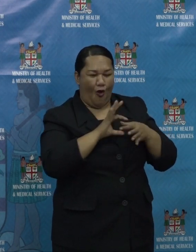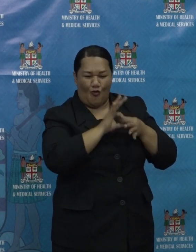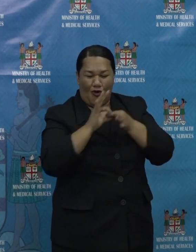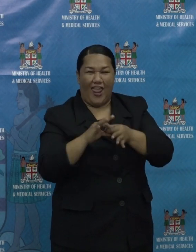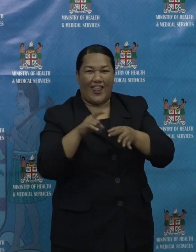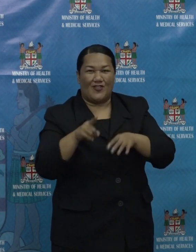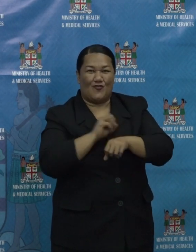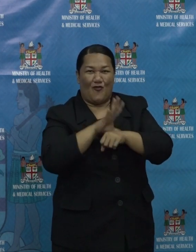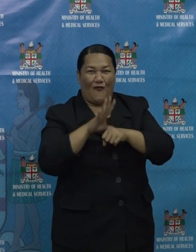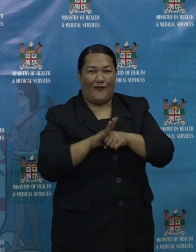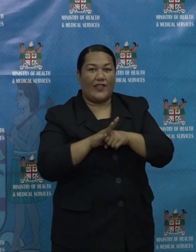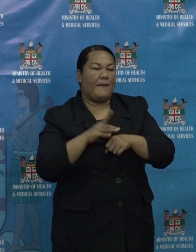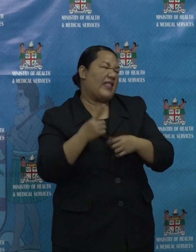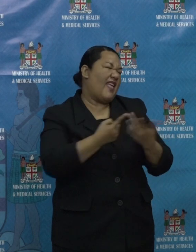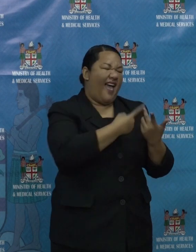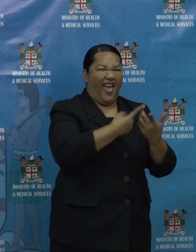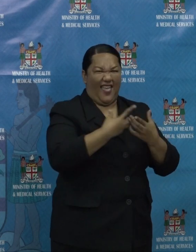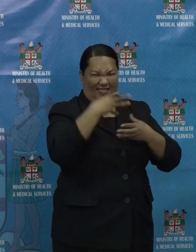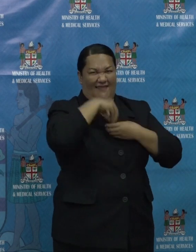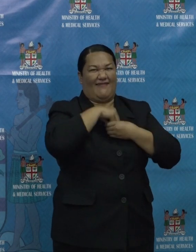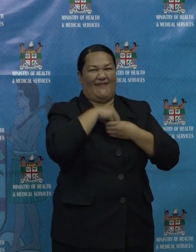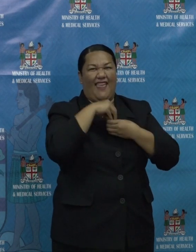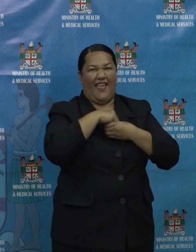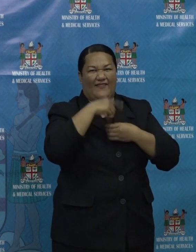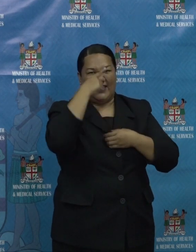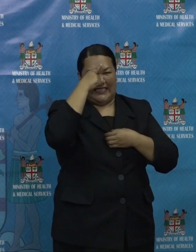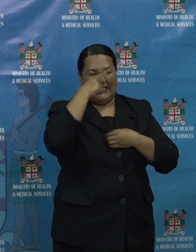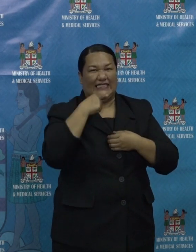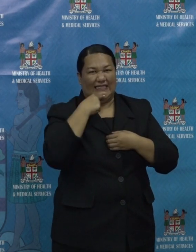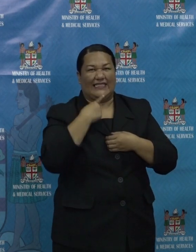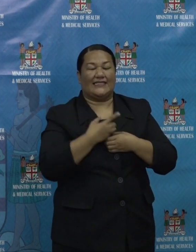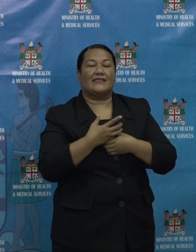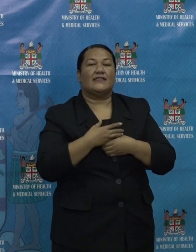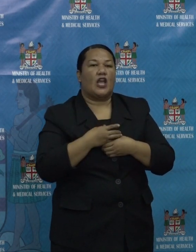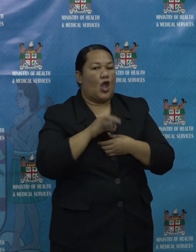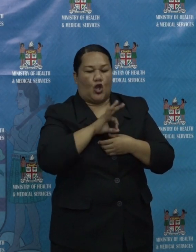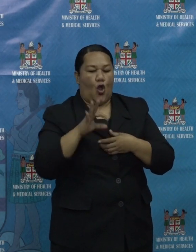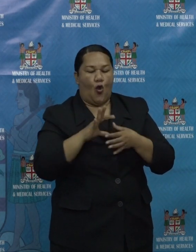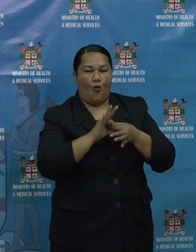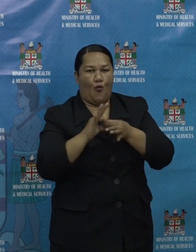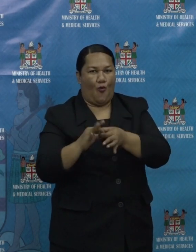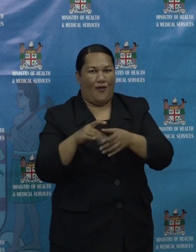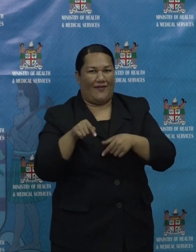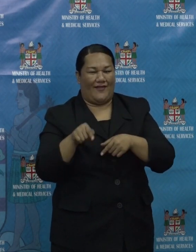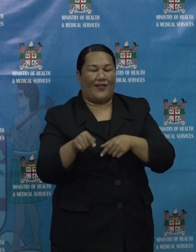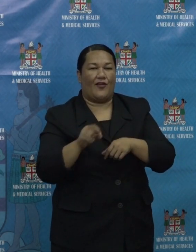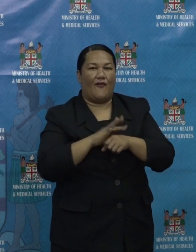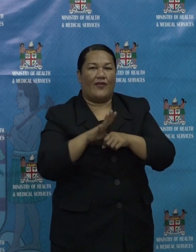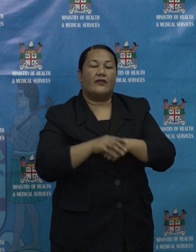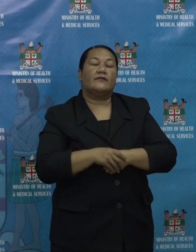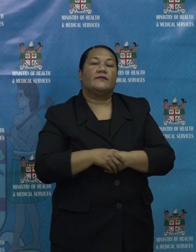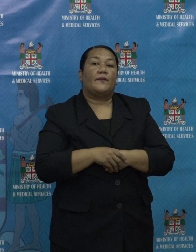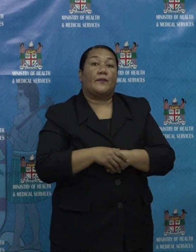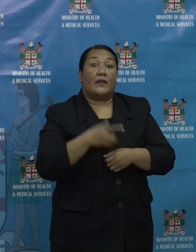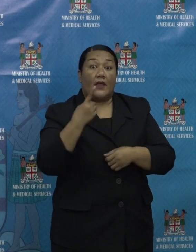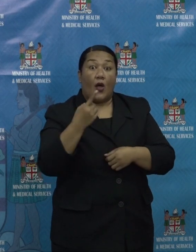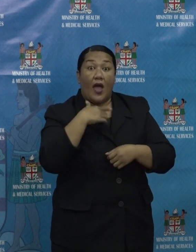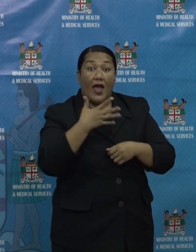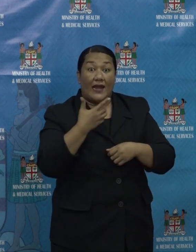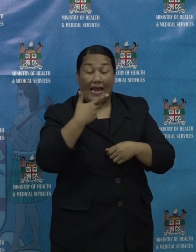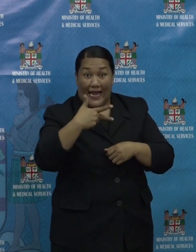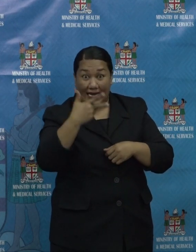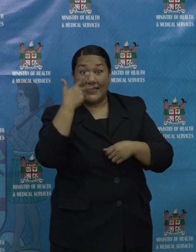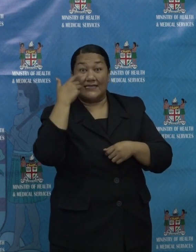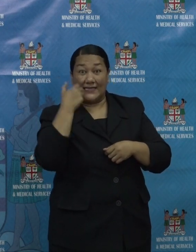by serious pre-existing medical conditions and not COVID-19. There have now been 186 deaths due